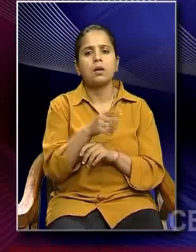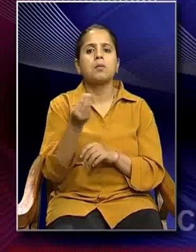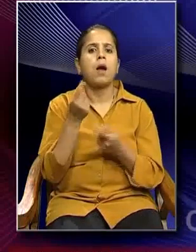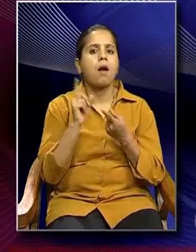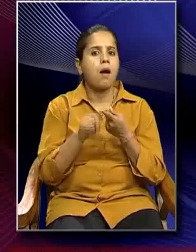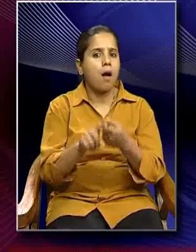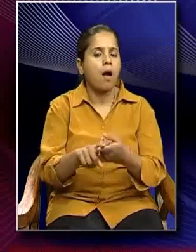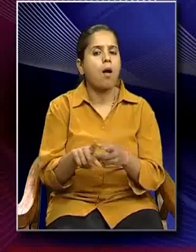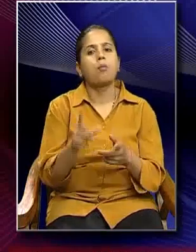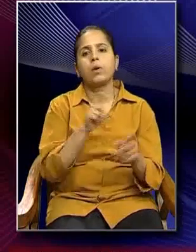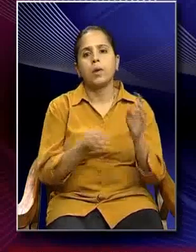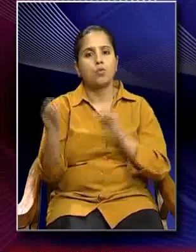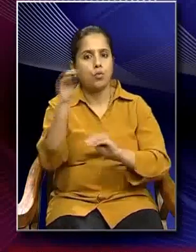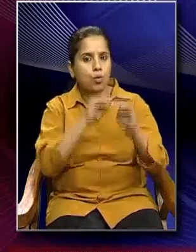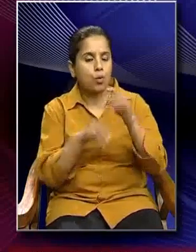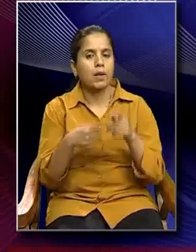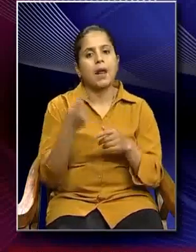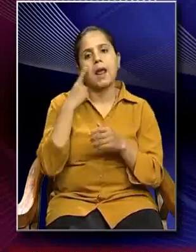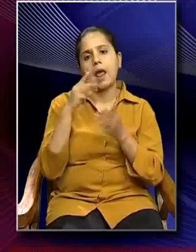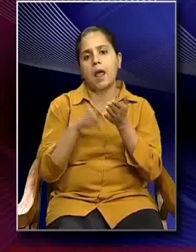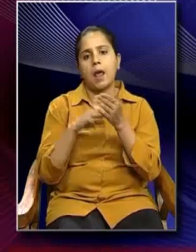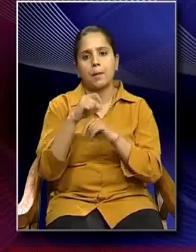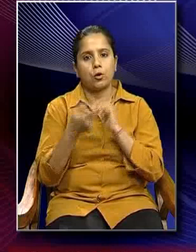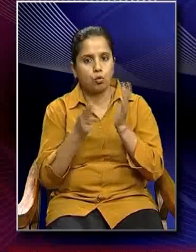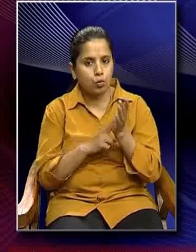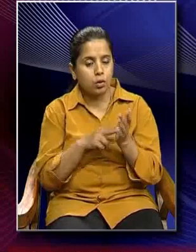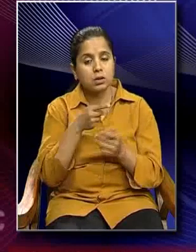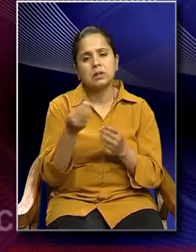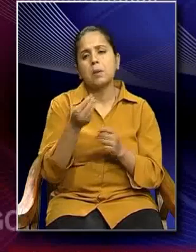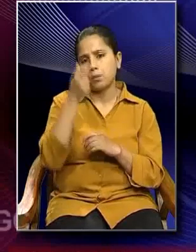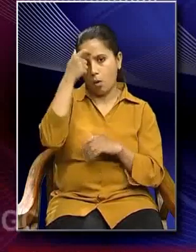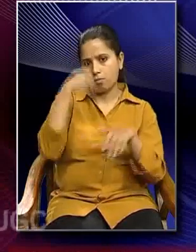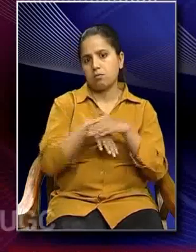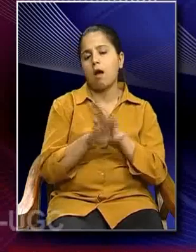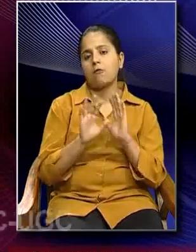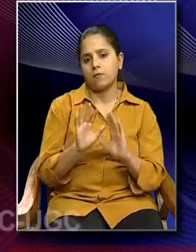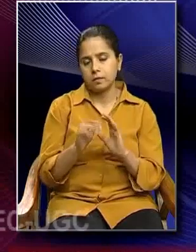of migration or emigration has some problem.